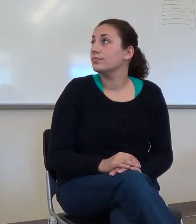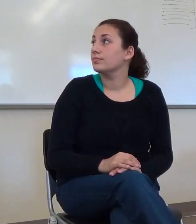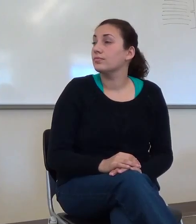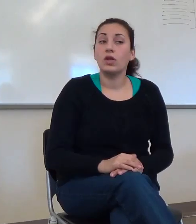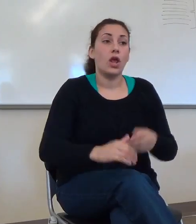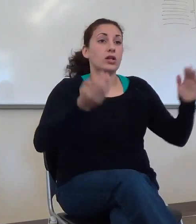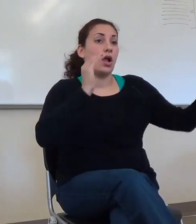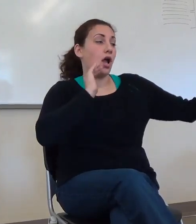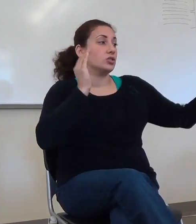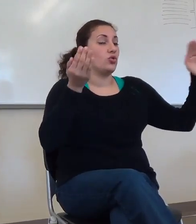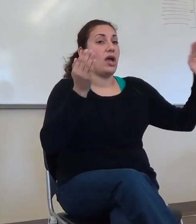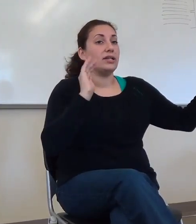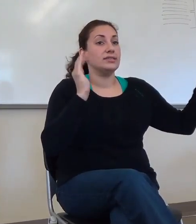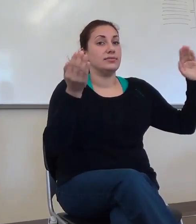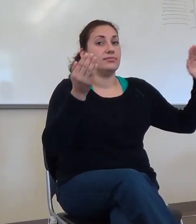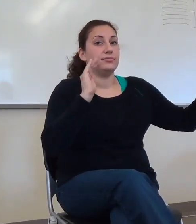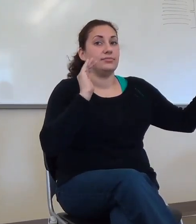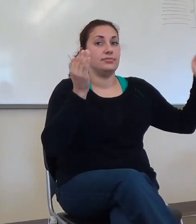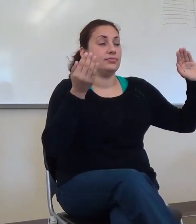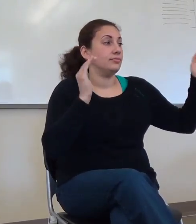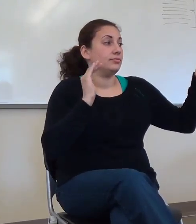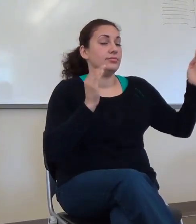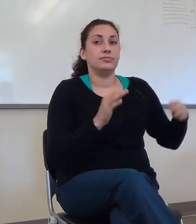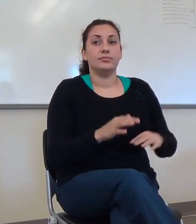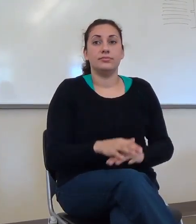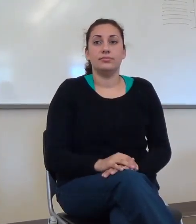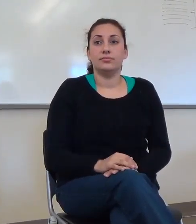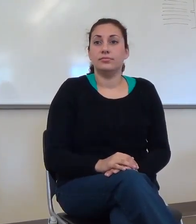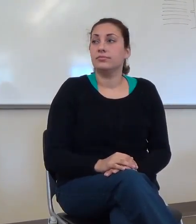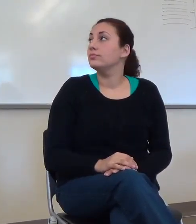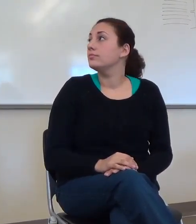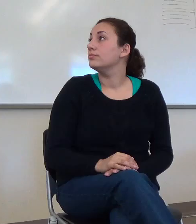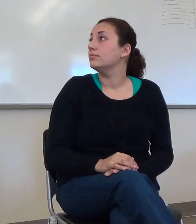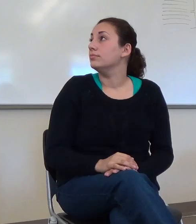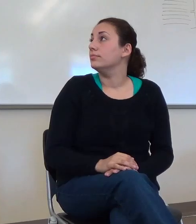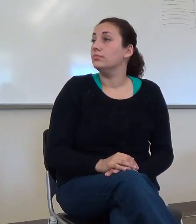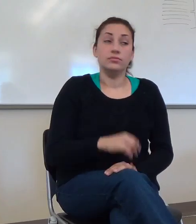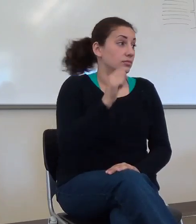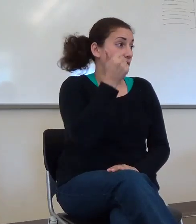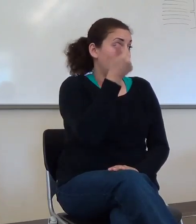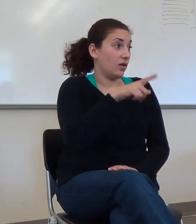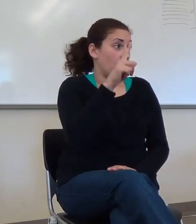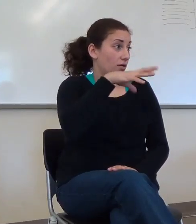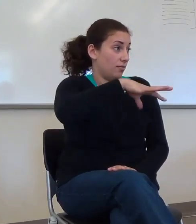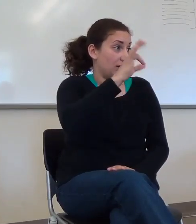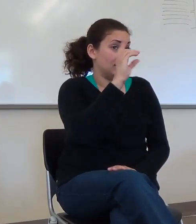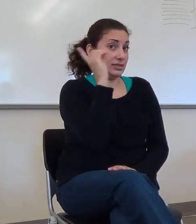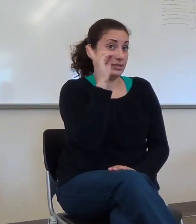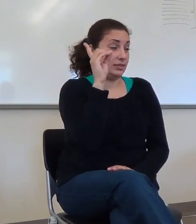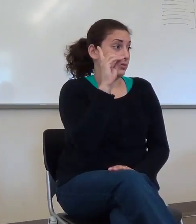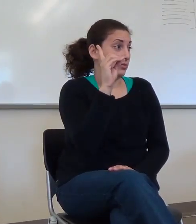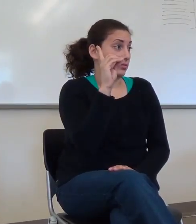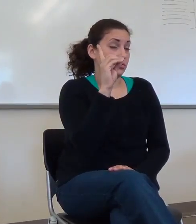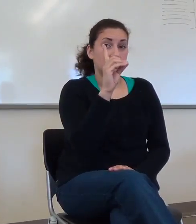Okay. So did anybody pick D as the answer? What did people do if